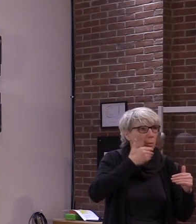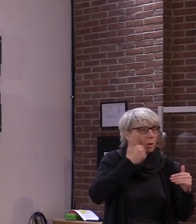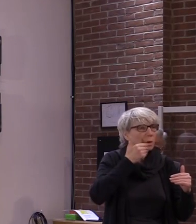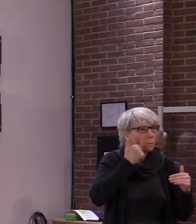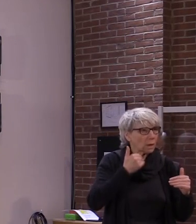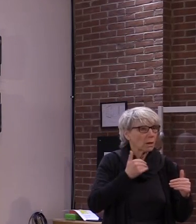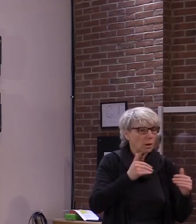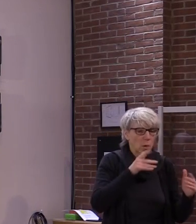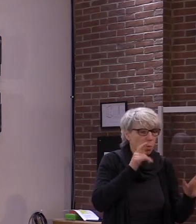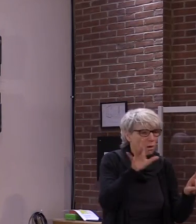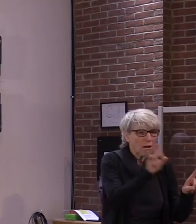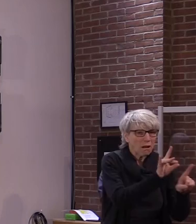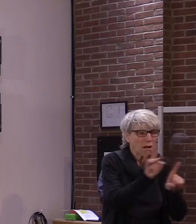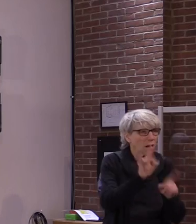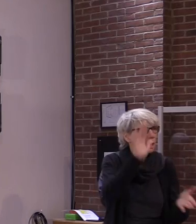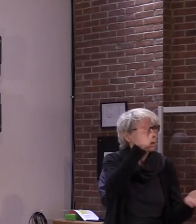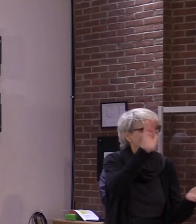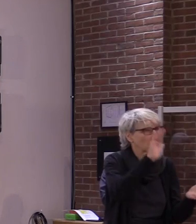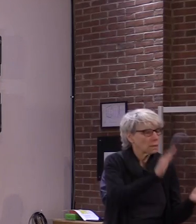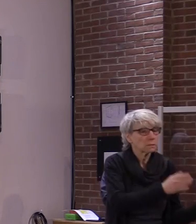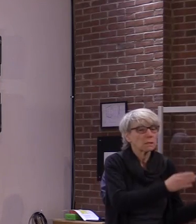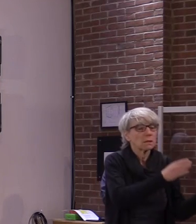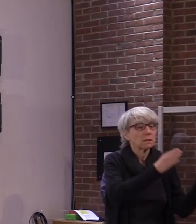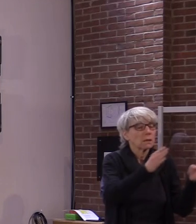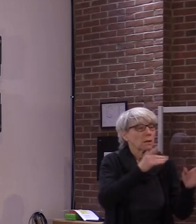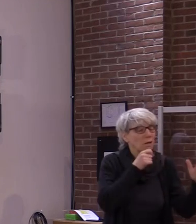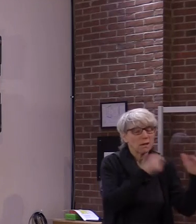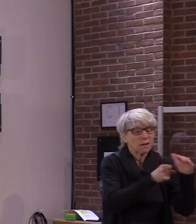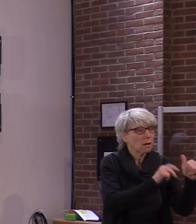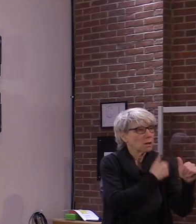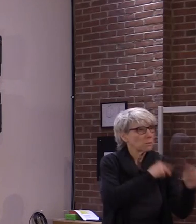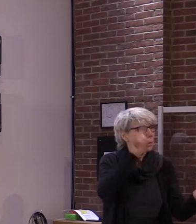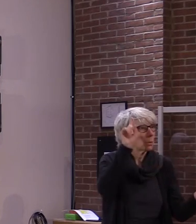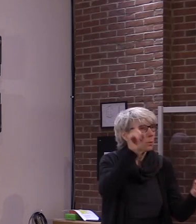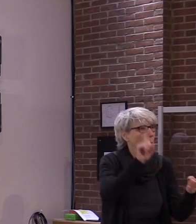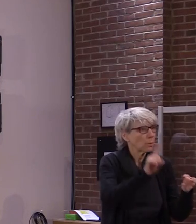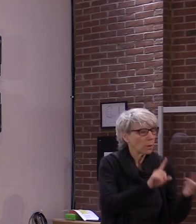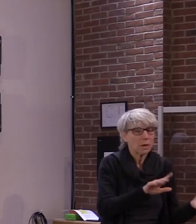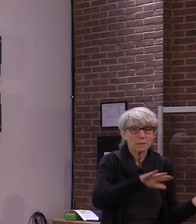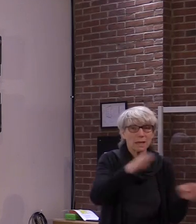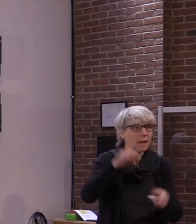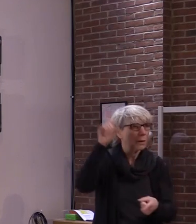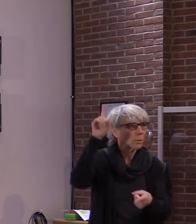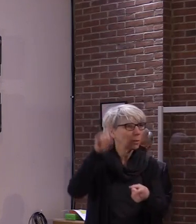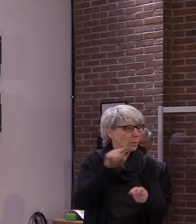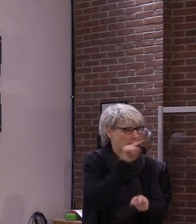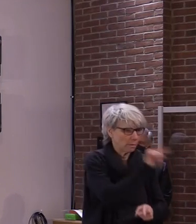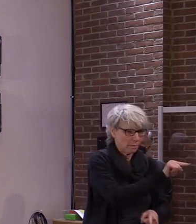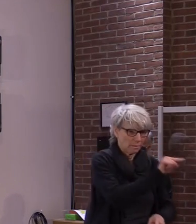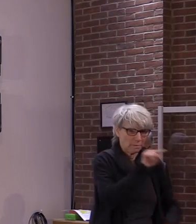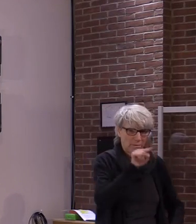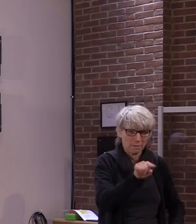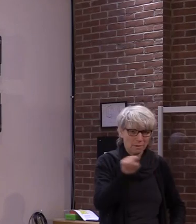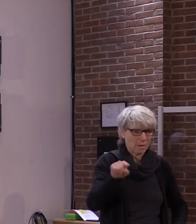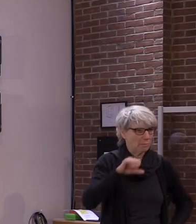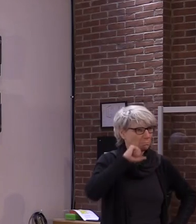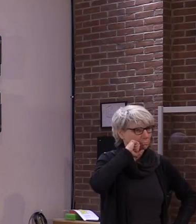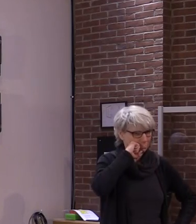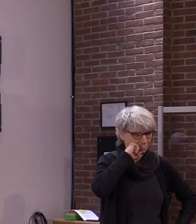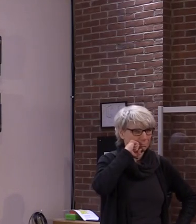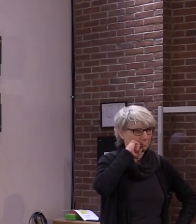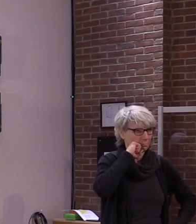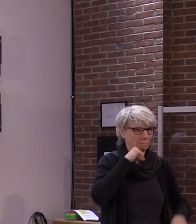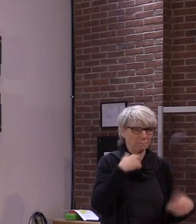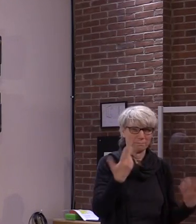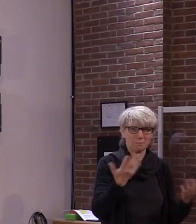those later outcomes of hospitalizations and deaths. Why do you think that might be occurring?